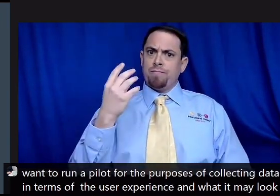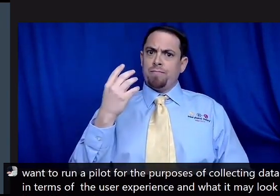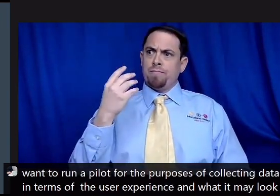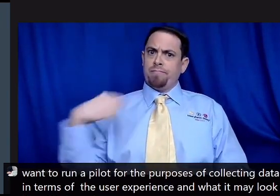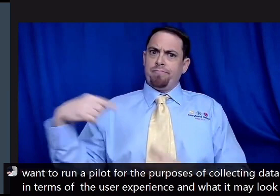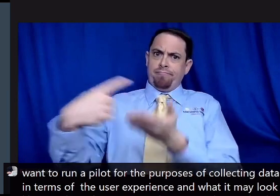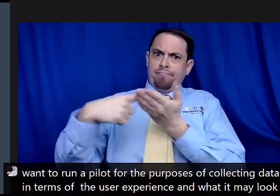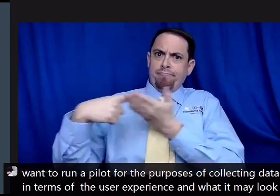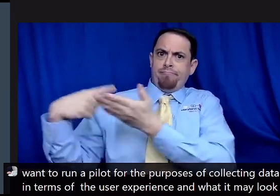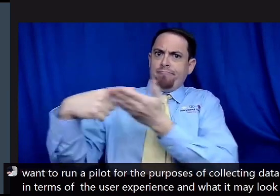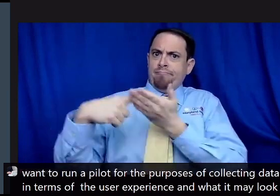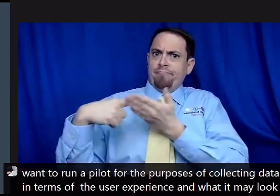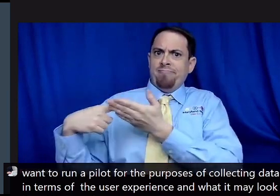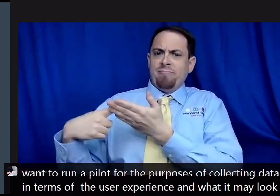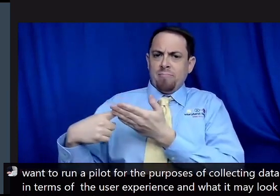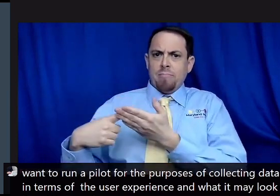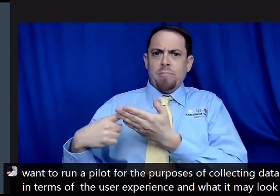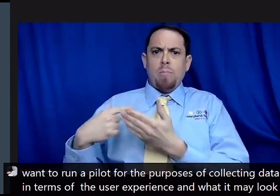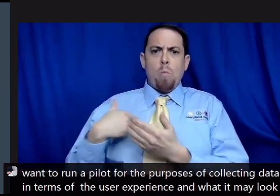That being said,